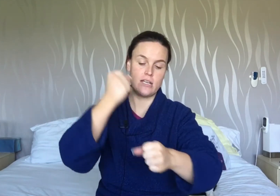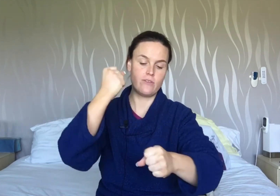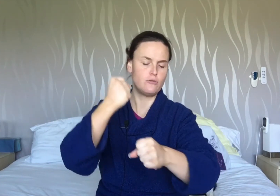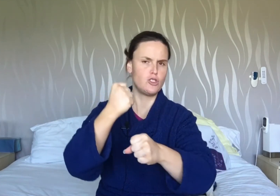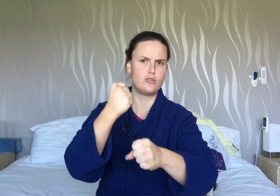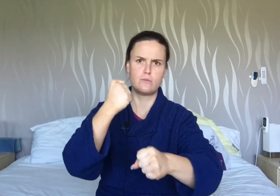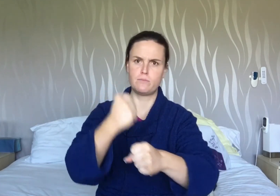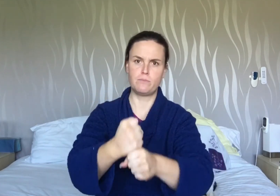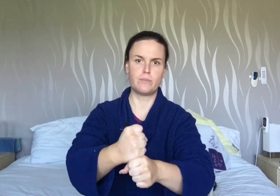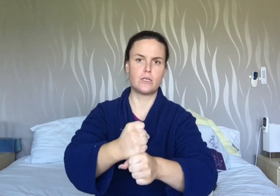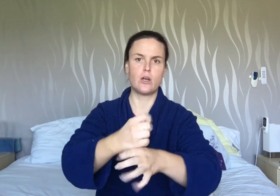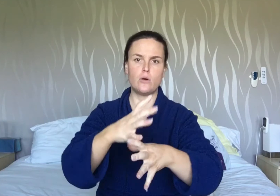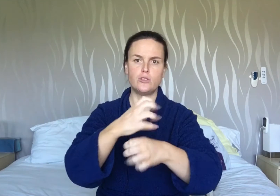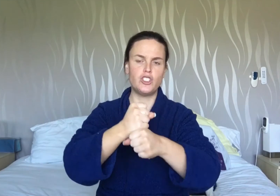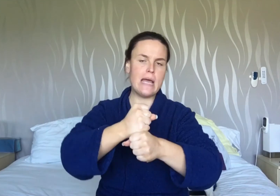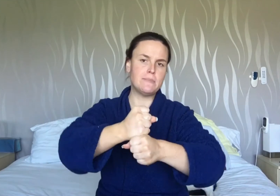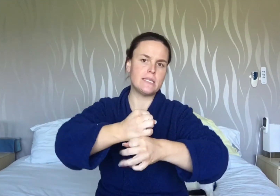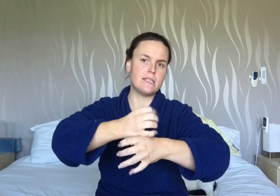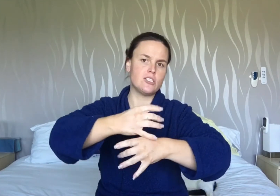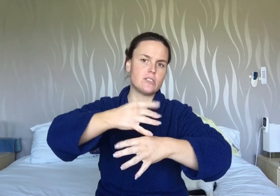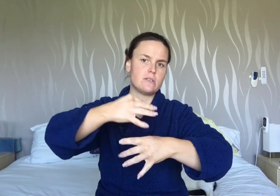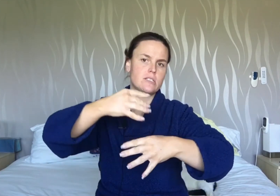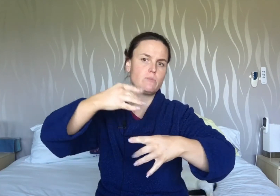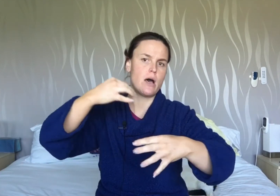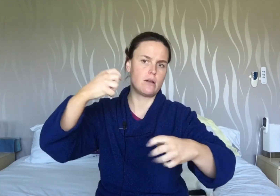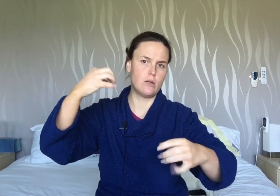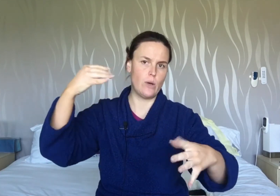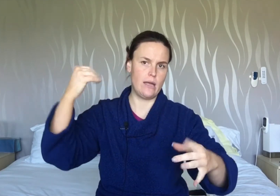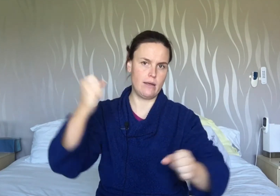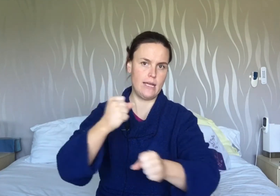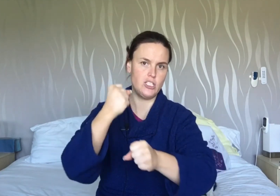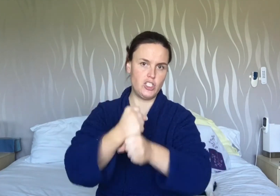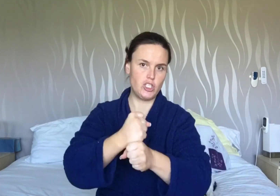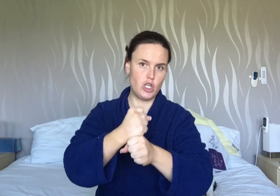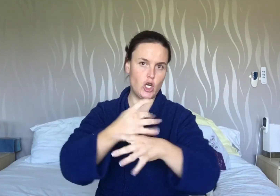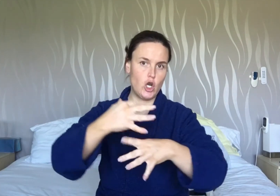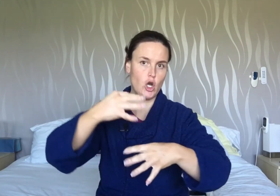it. Gold gems and then just sparkle away. Okay. Gold.